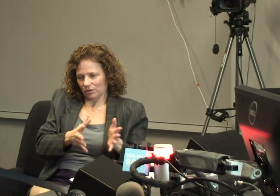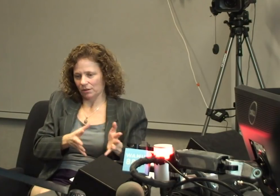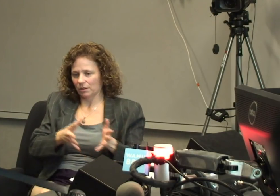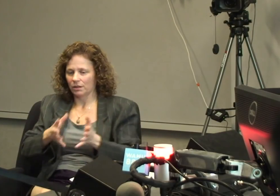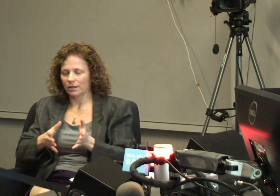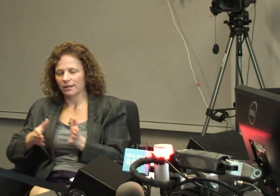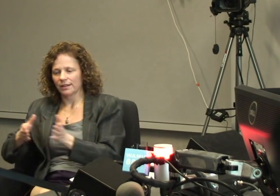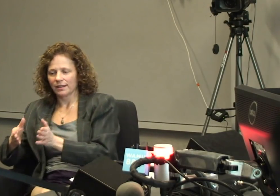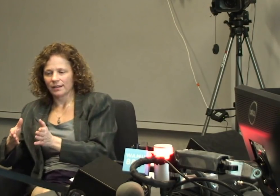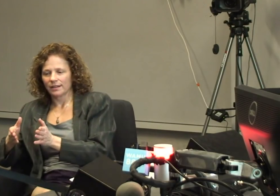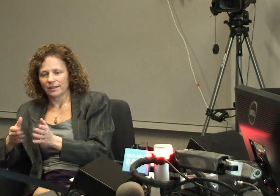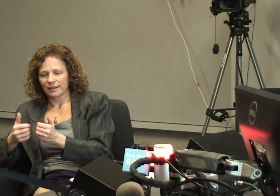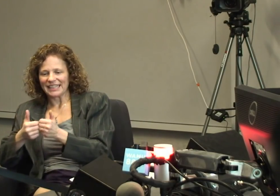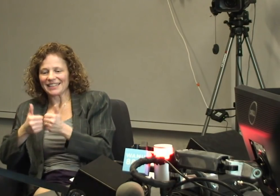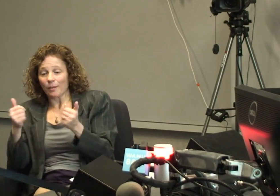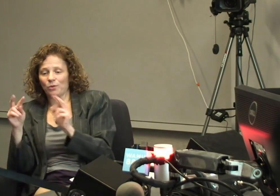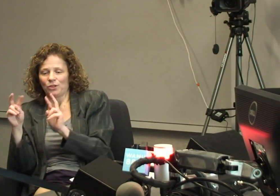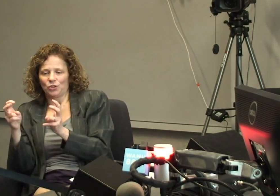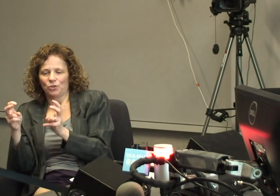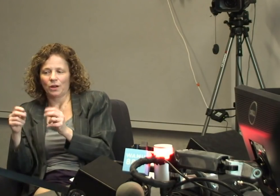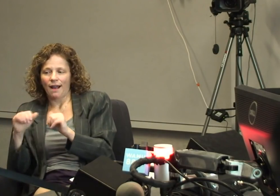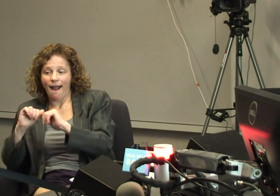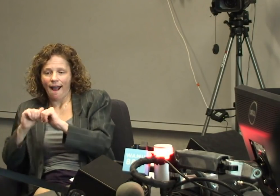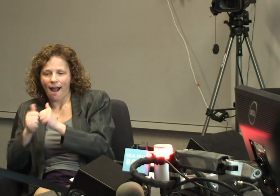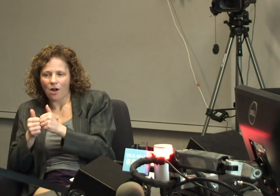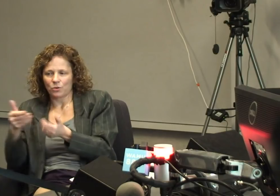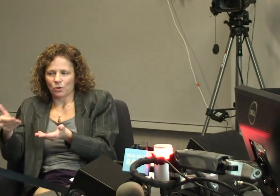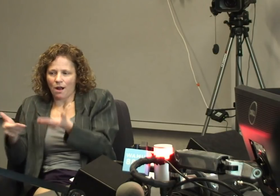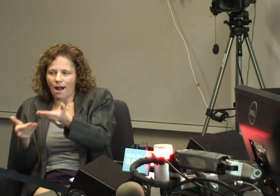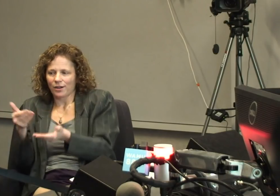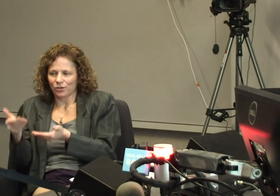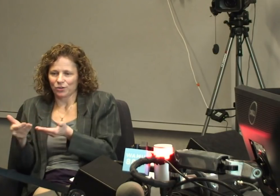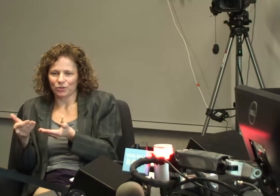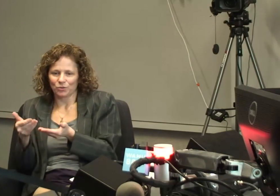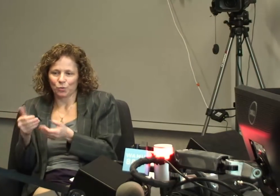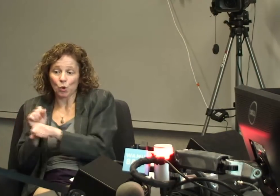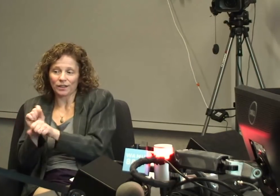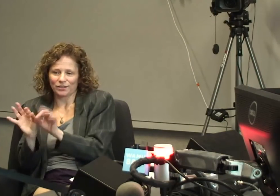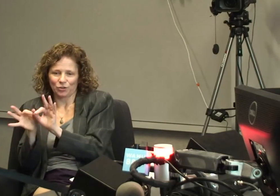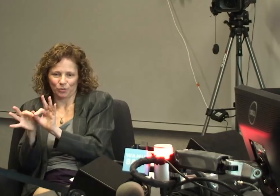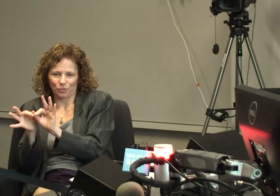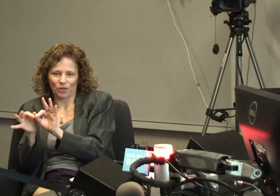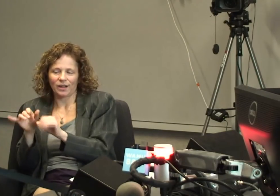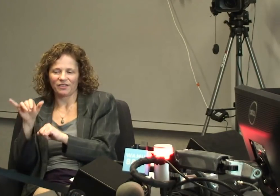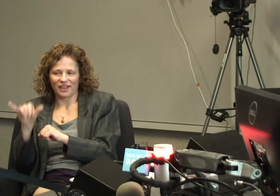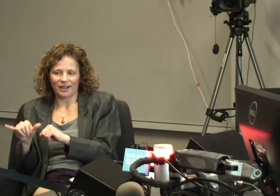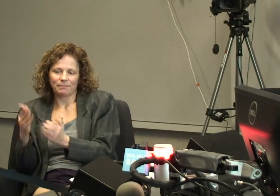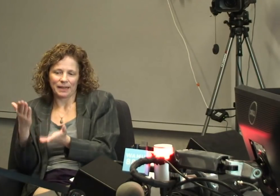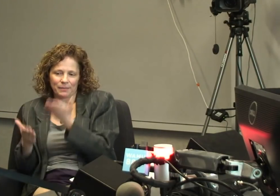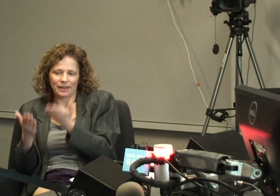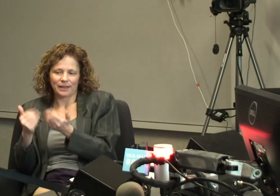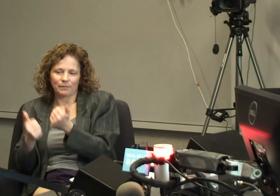they've completed their preparation, their education, study. There's then a separate issue of actually going about hiring working interpreters